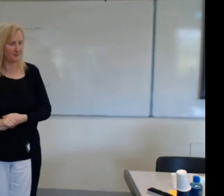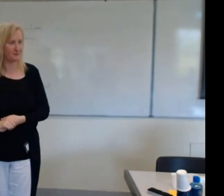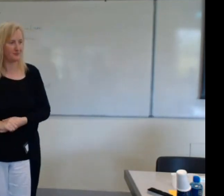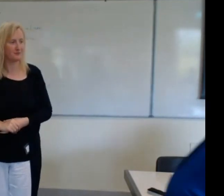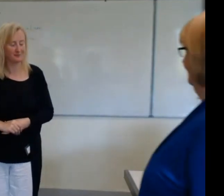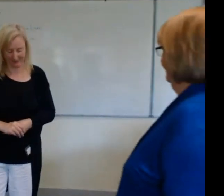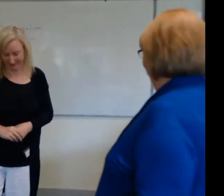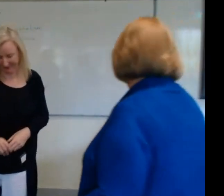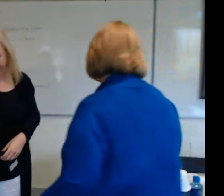important.